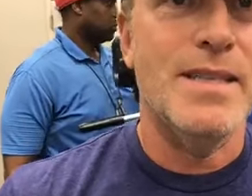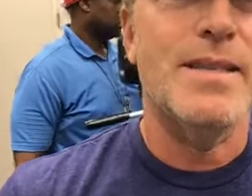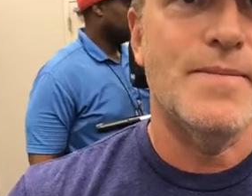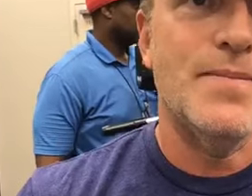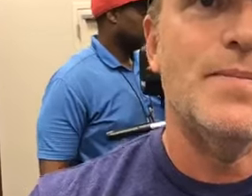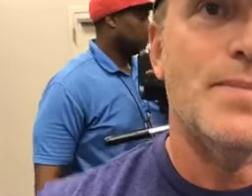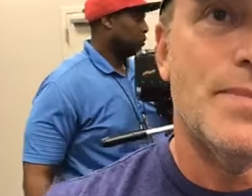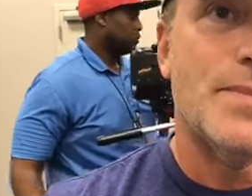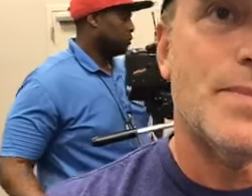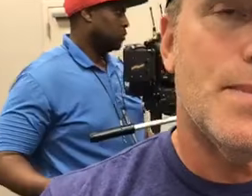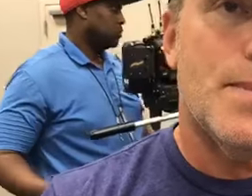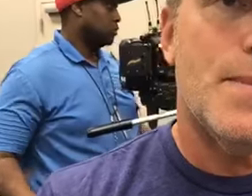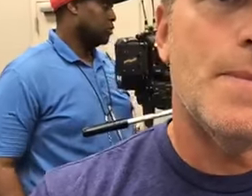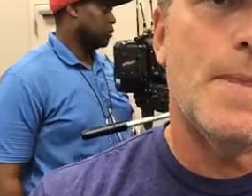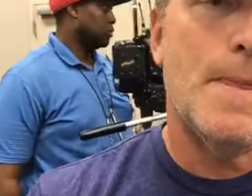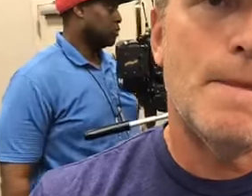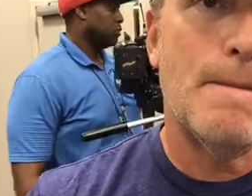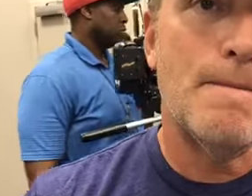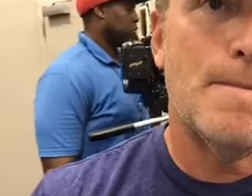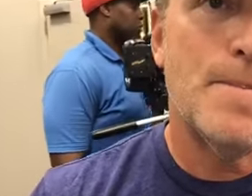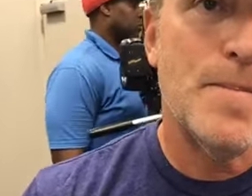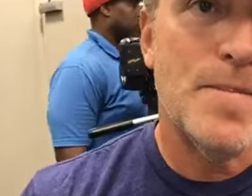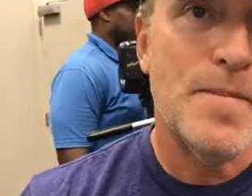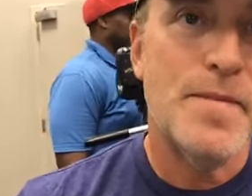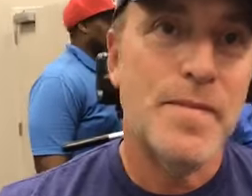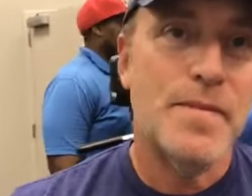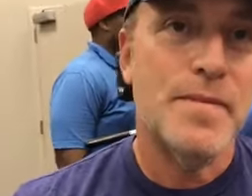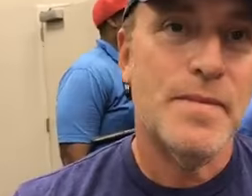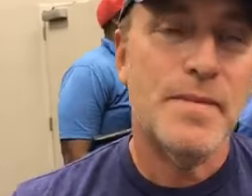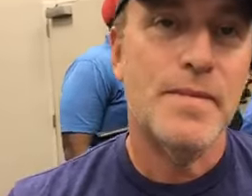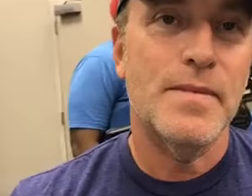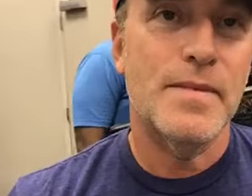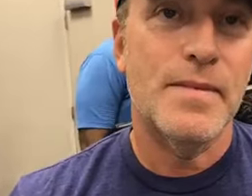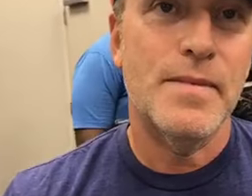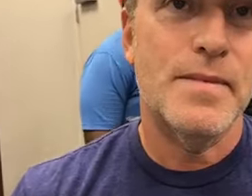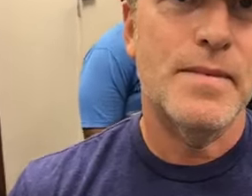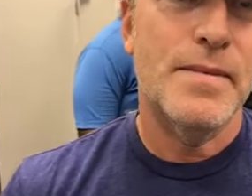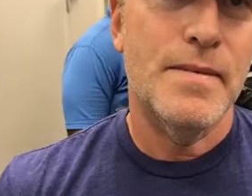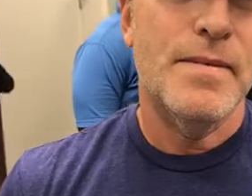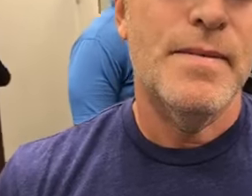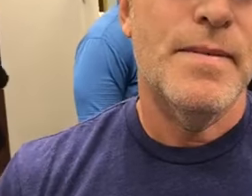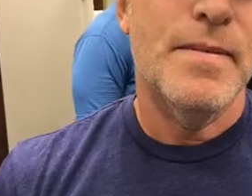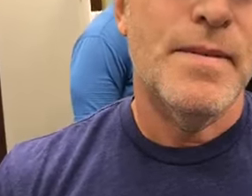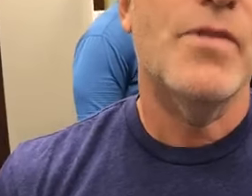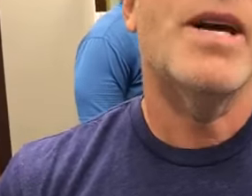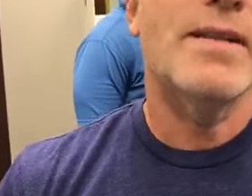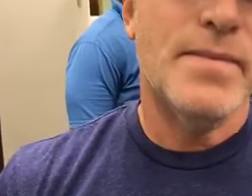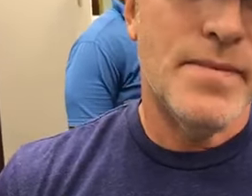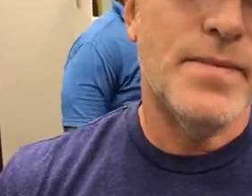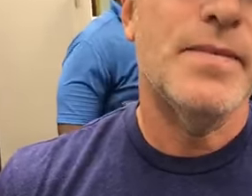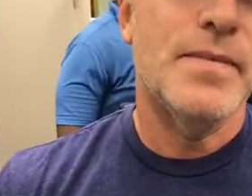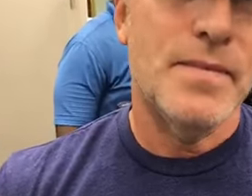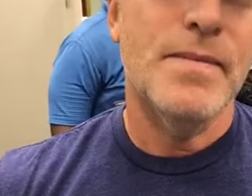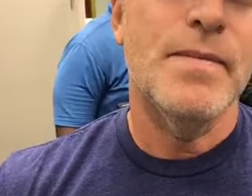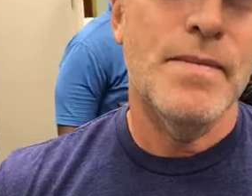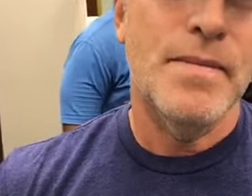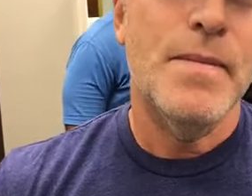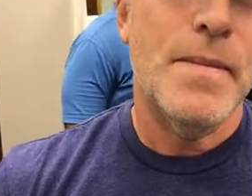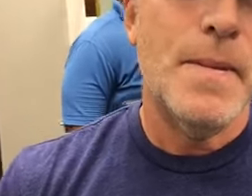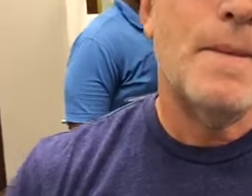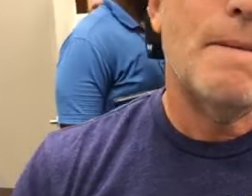behind us. This means so much to not only the families, but the businesses, Right. and just